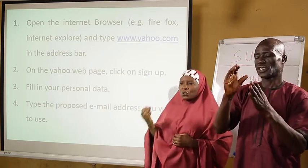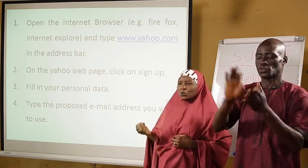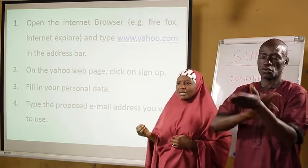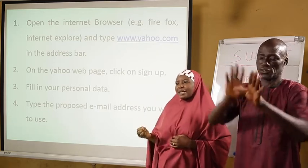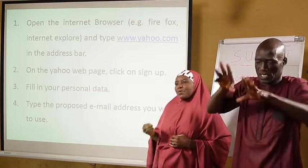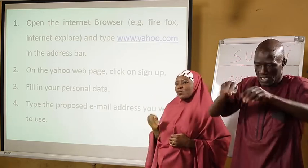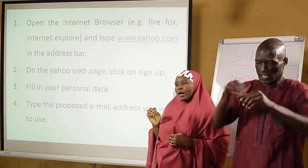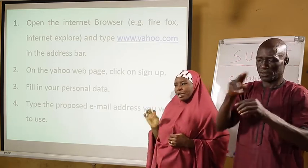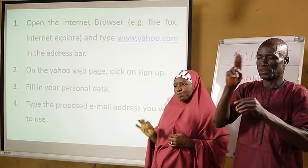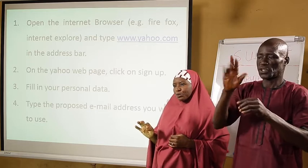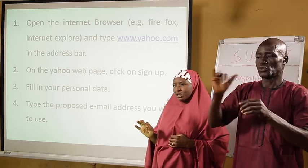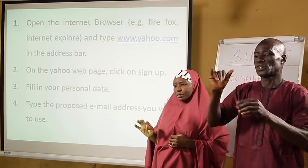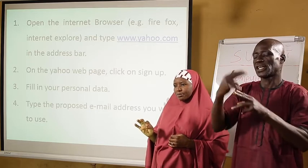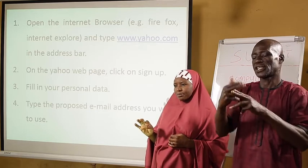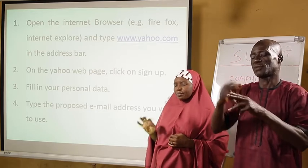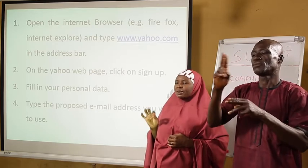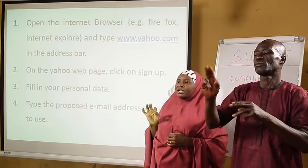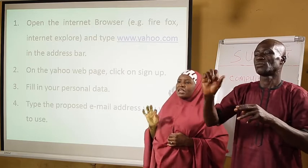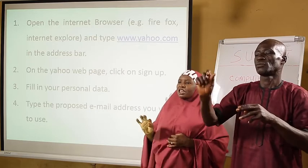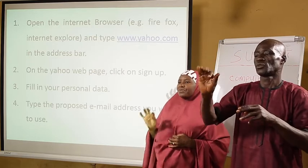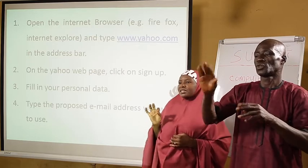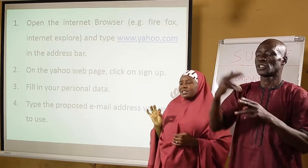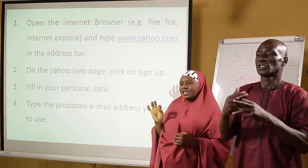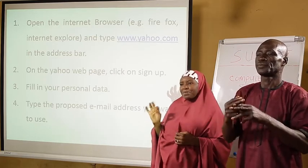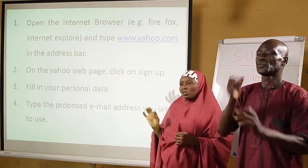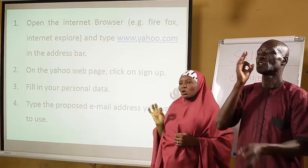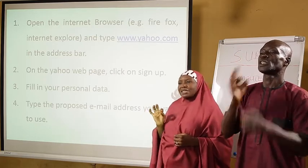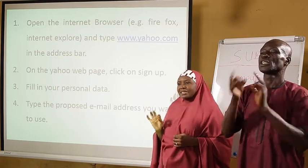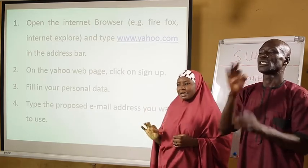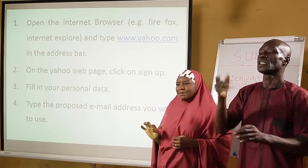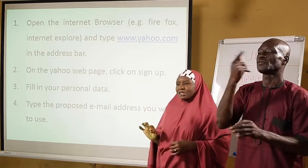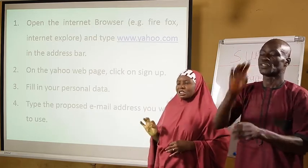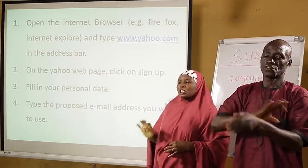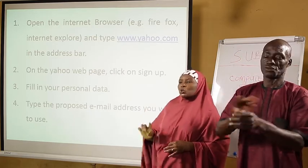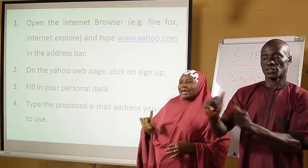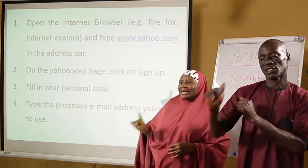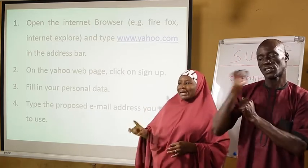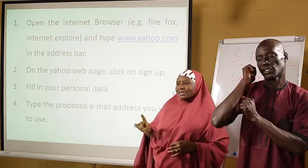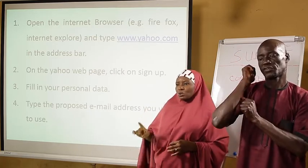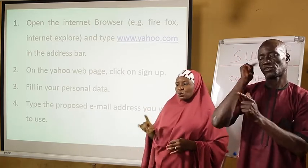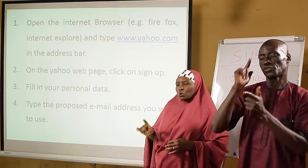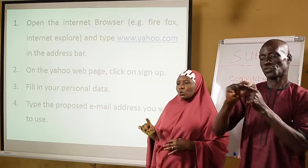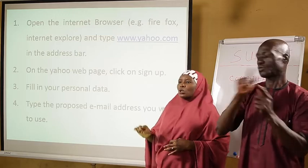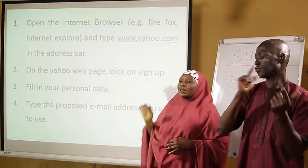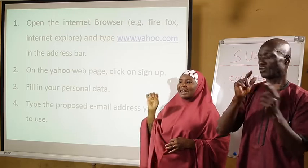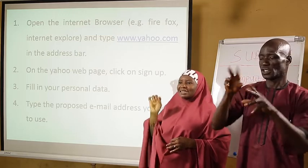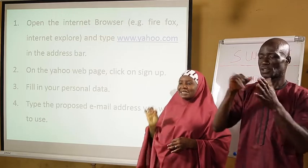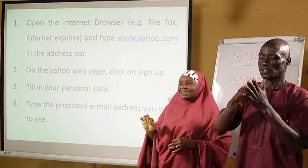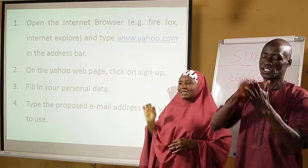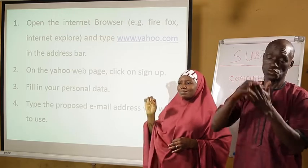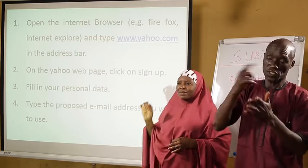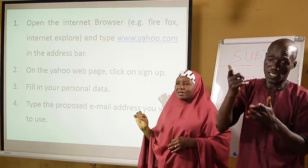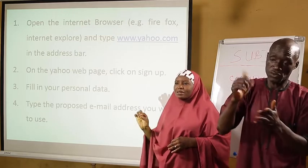the username you are imputing. If the system did not accept it, it will highlight to you